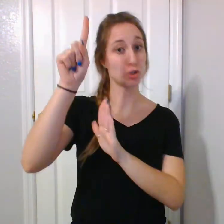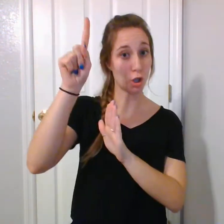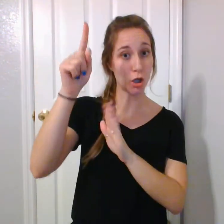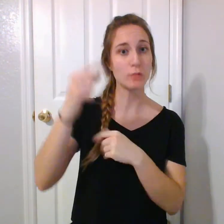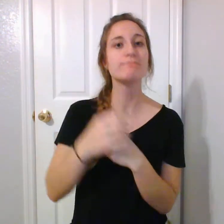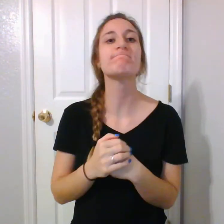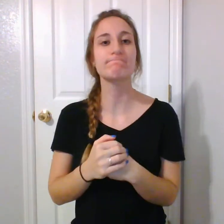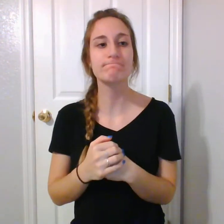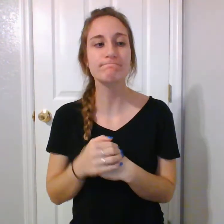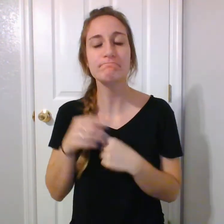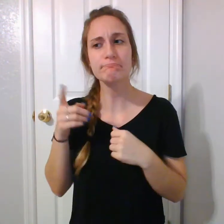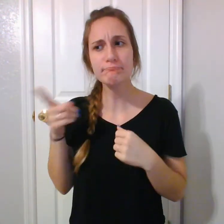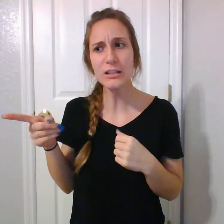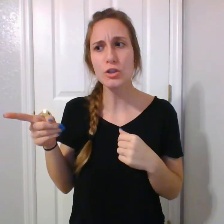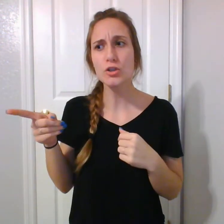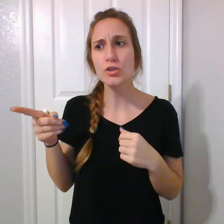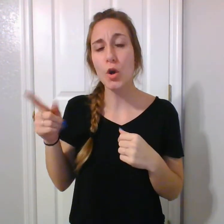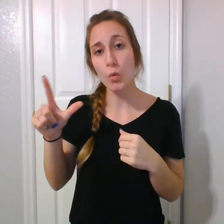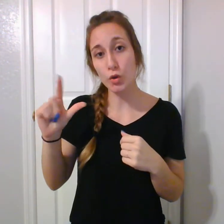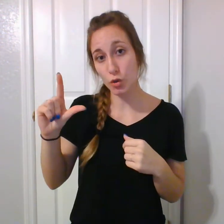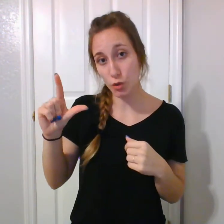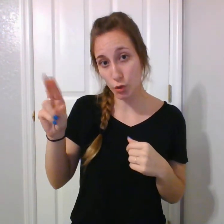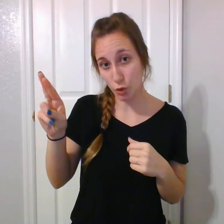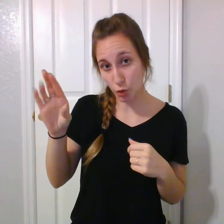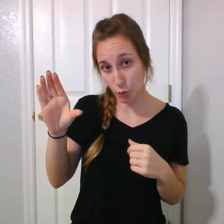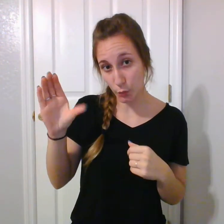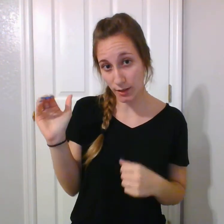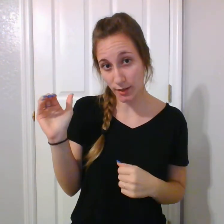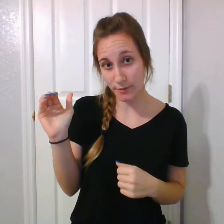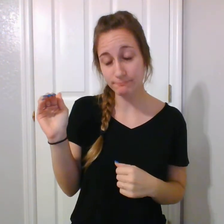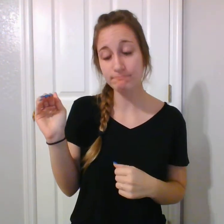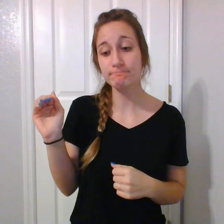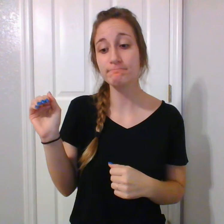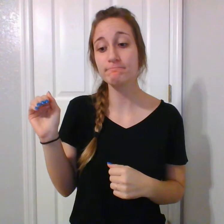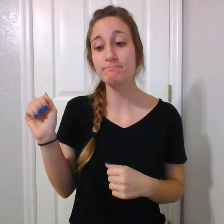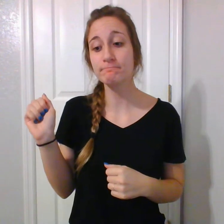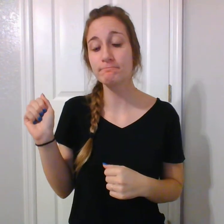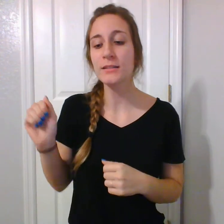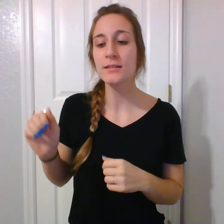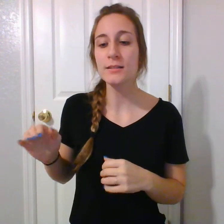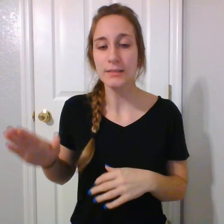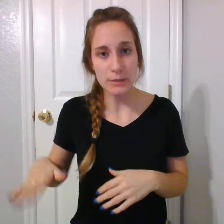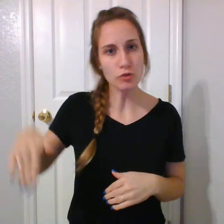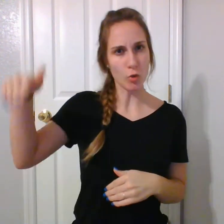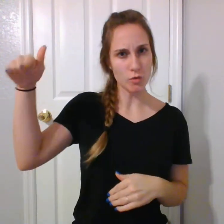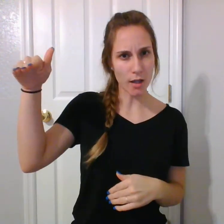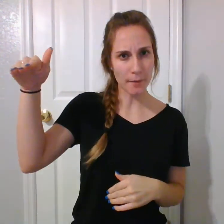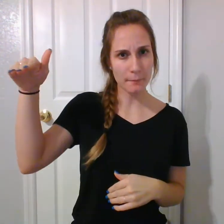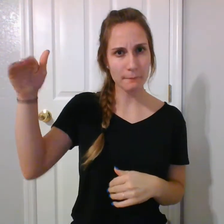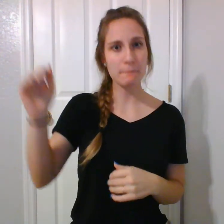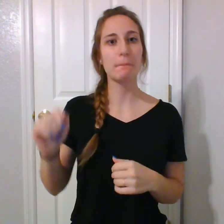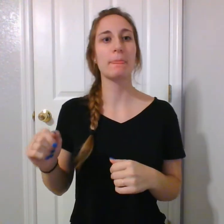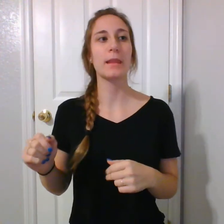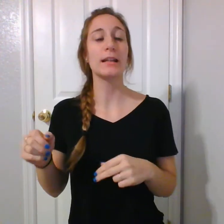room can evolve. He has this epic slide that the kids love and play on all the time. They go up a ladder and like run across the top